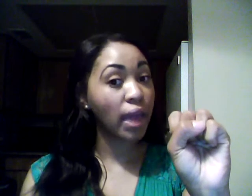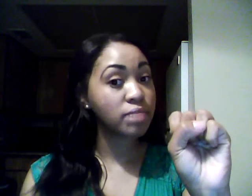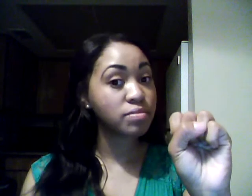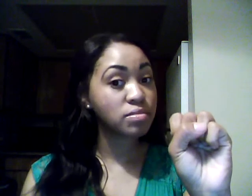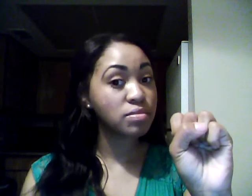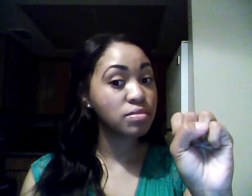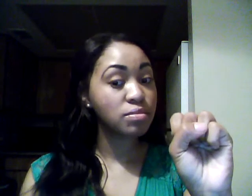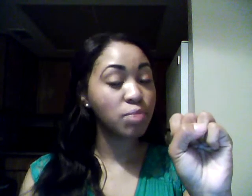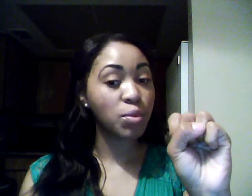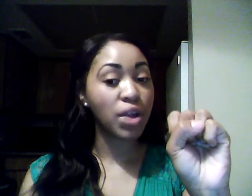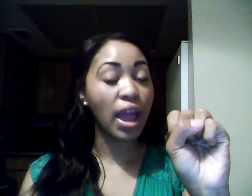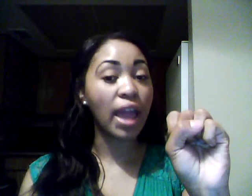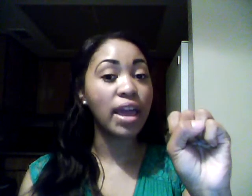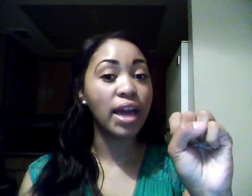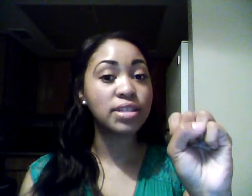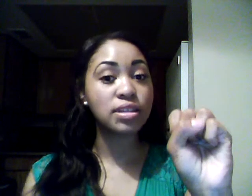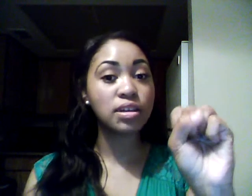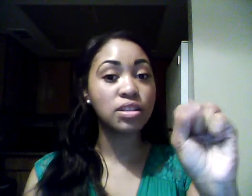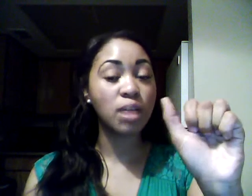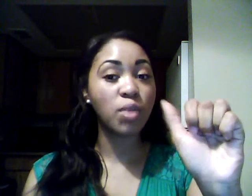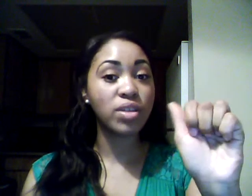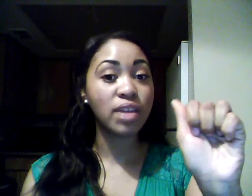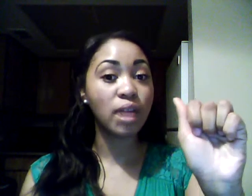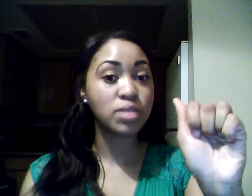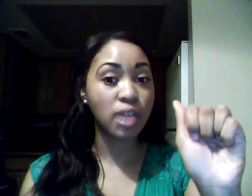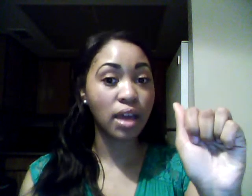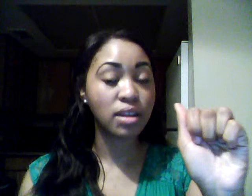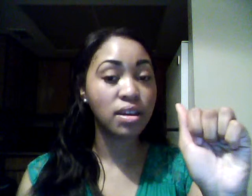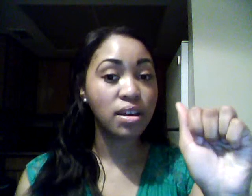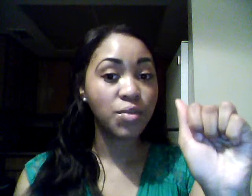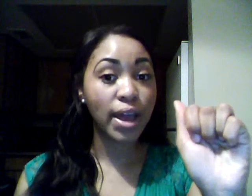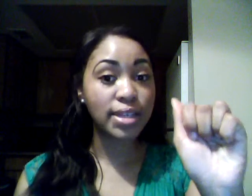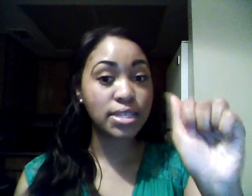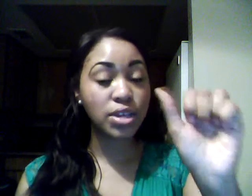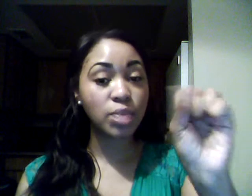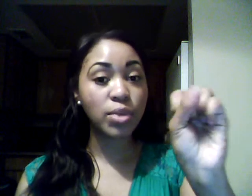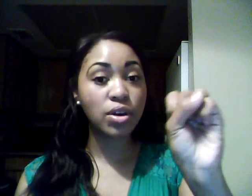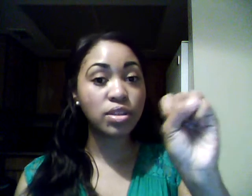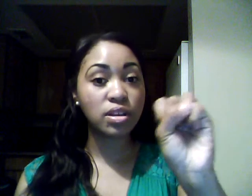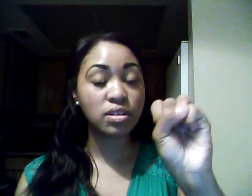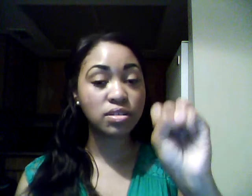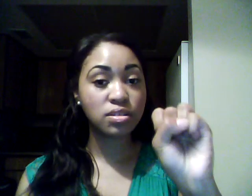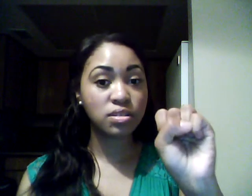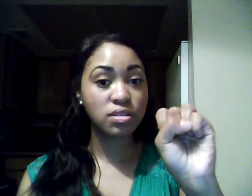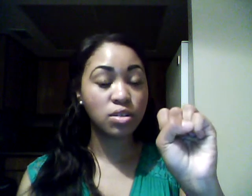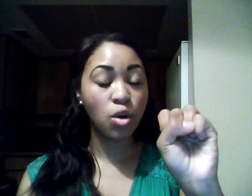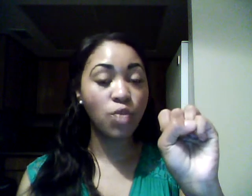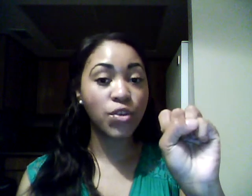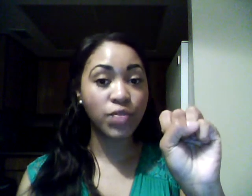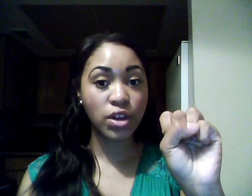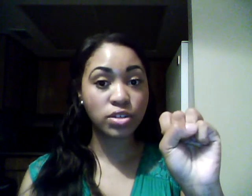A. Remember, A has the thumb on the outside. For S, it's going to be on the over your